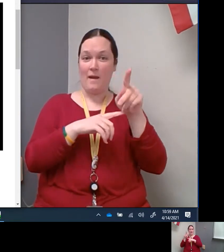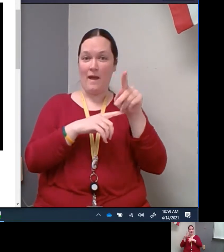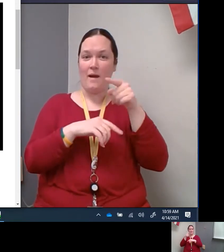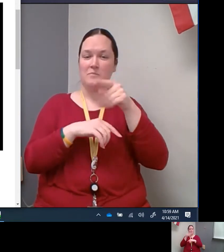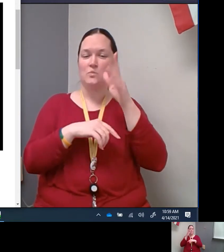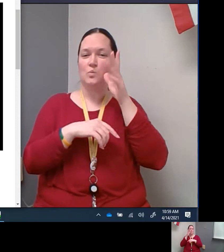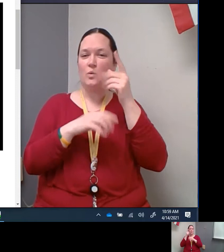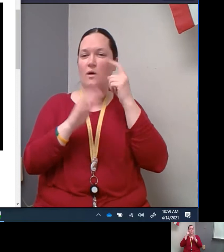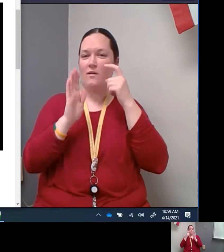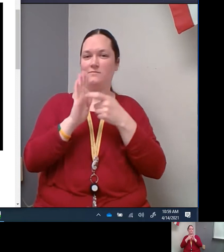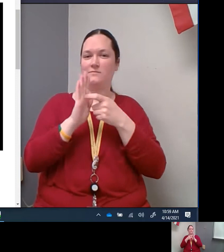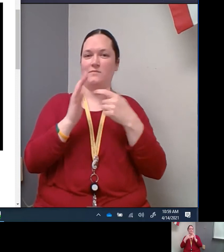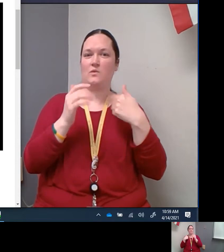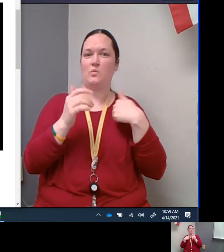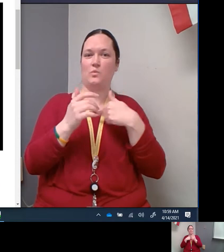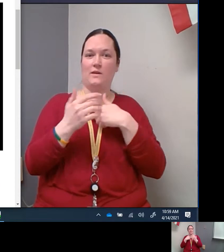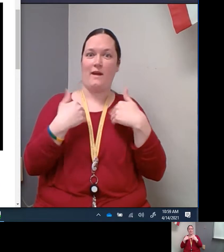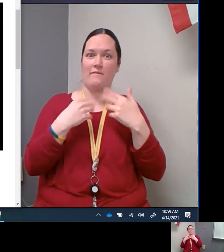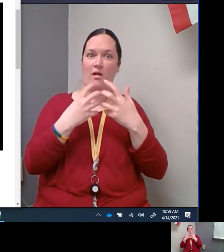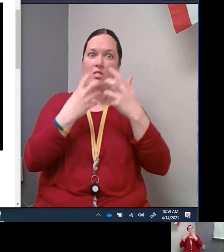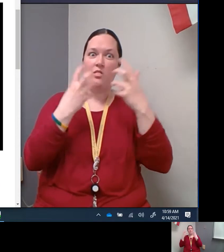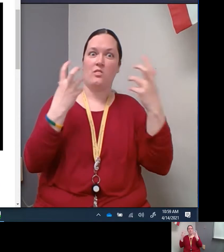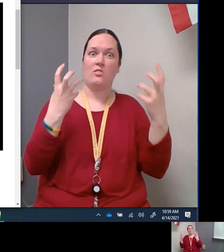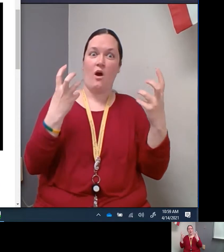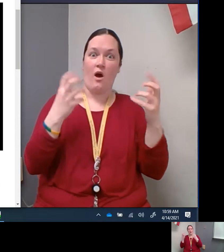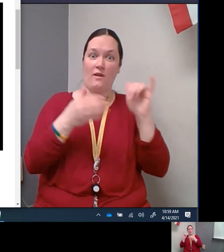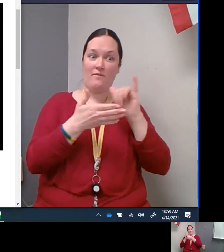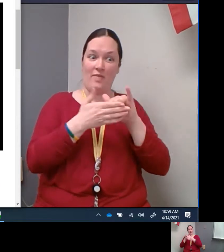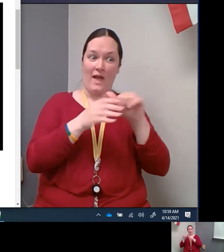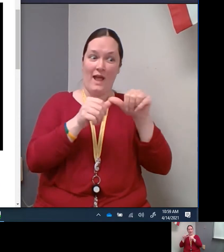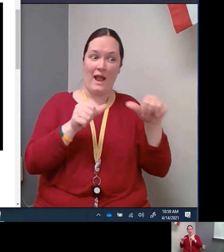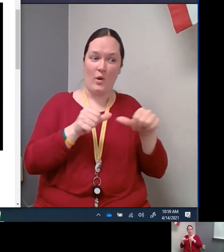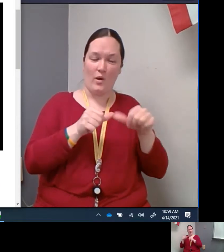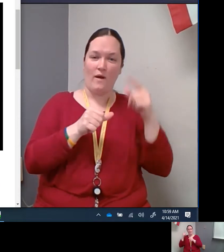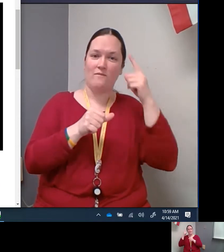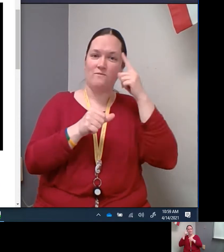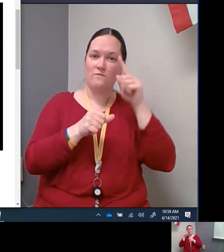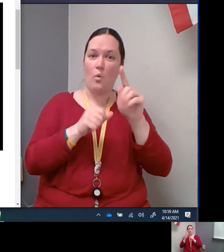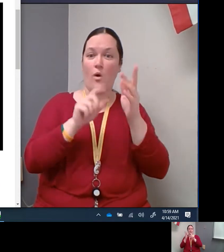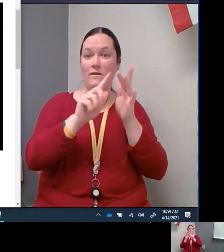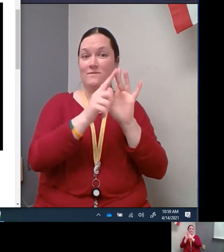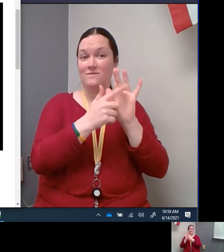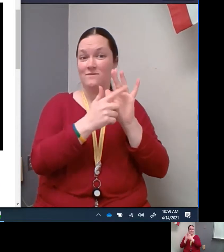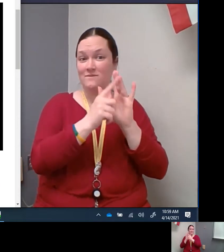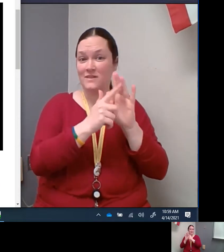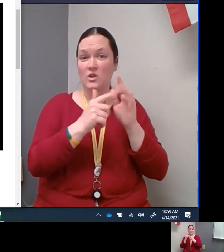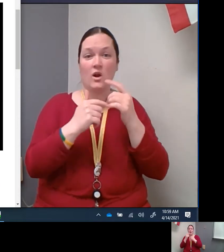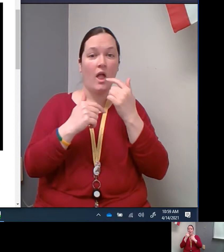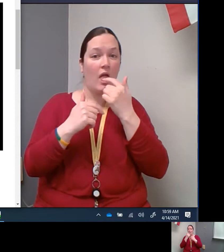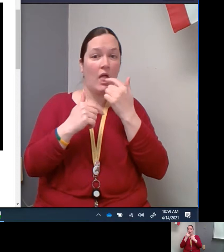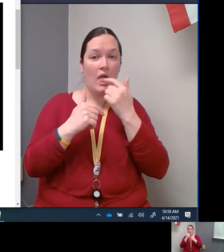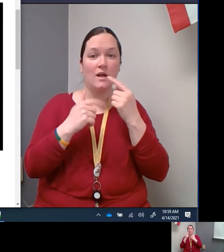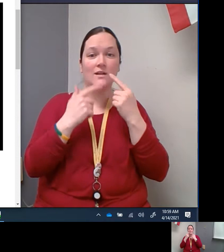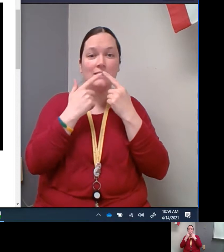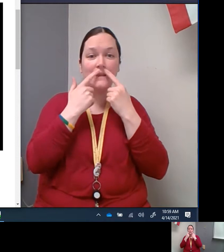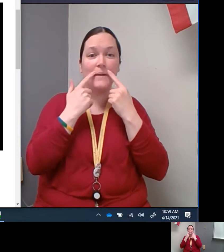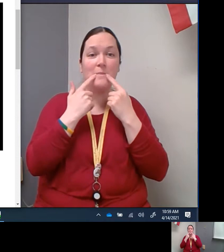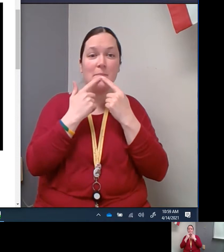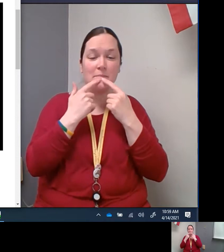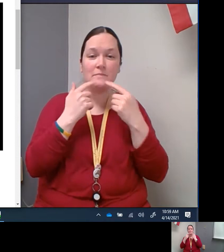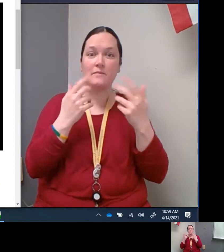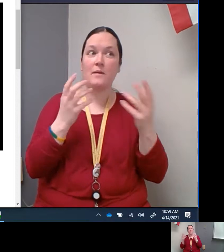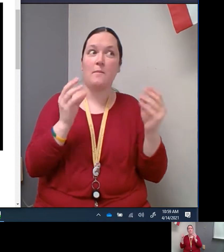we would find that we dedicate huge amounts of that brain surface area to things like your fingers, your tongue, your lips. In